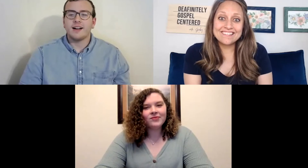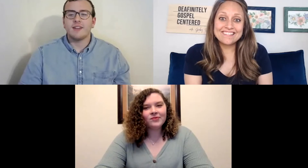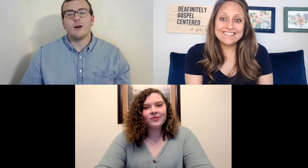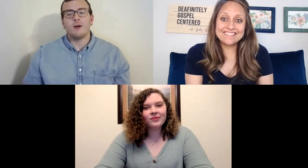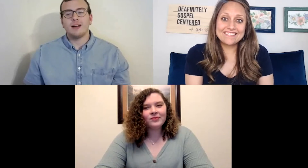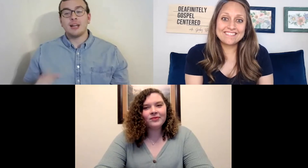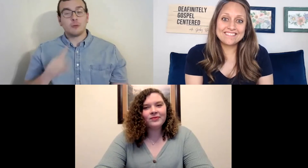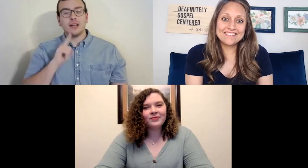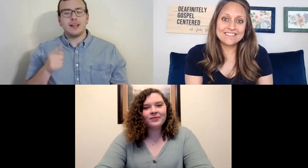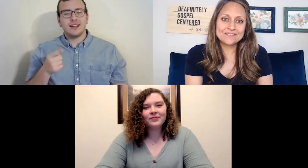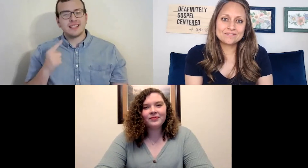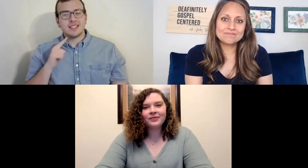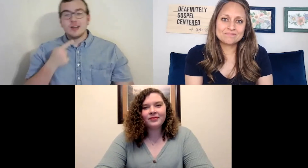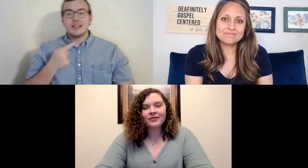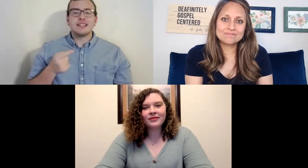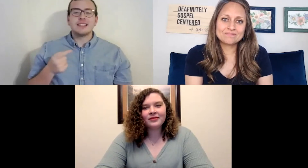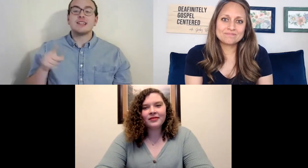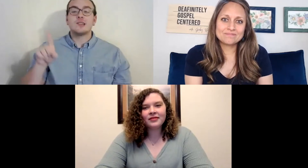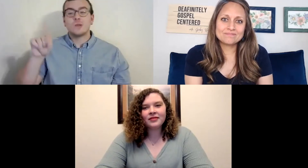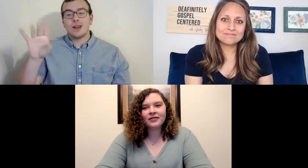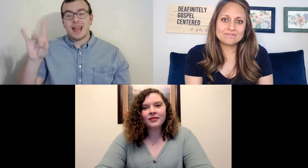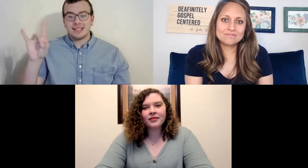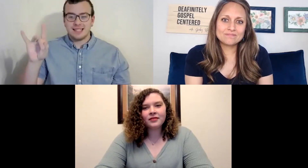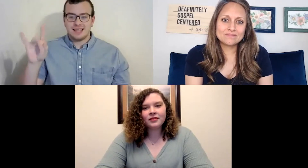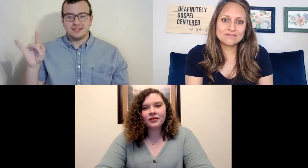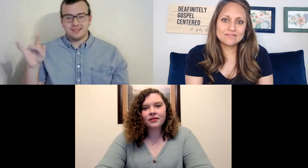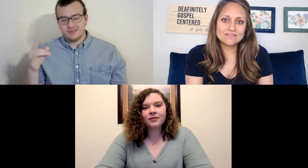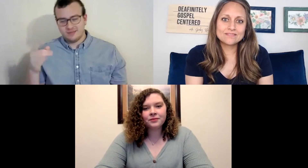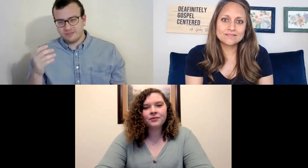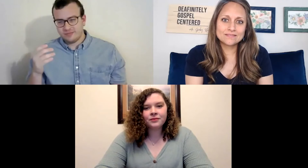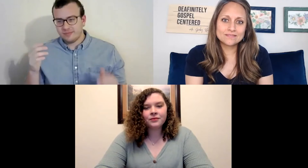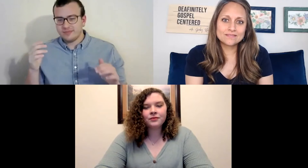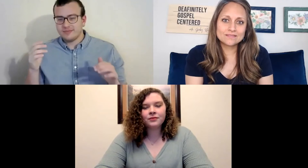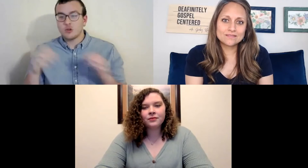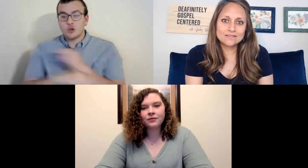serious. So back in 2018, near Christmas time,